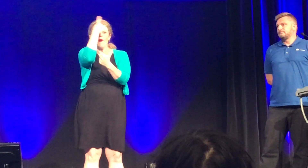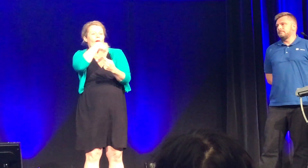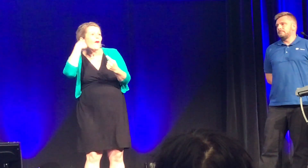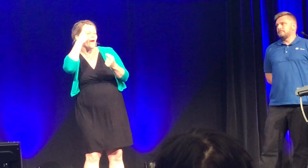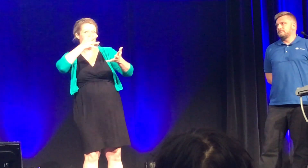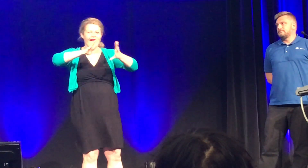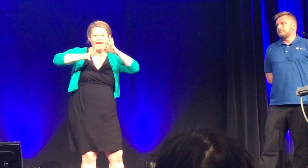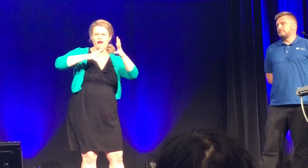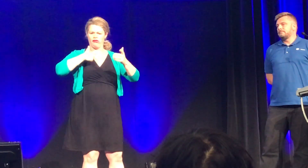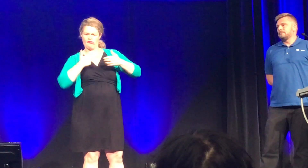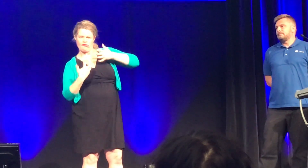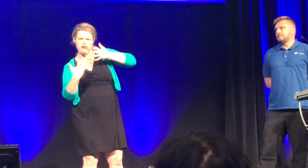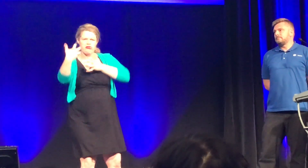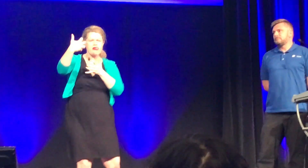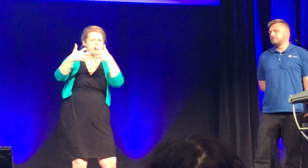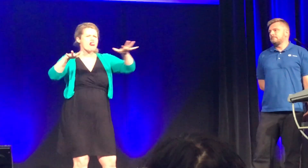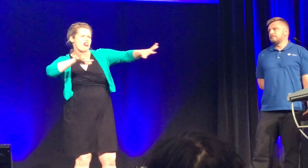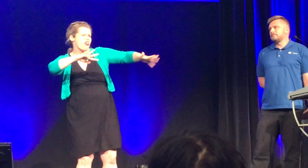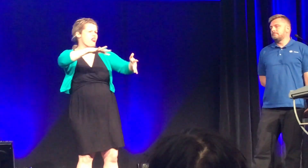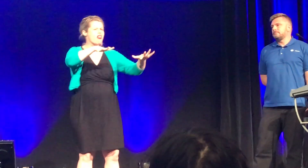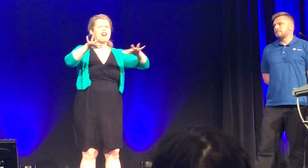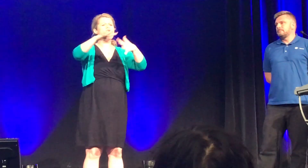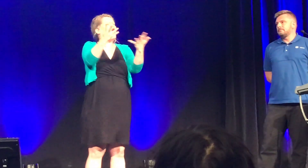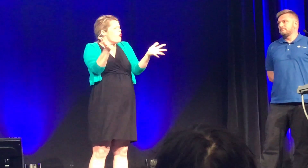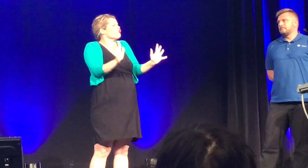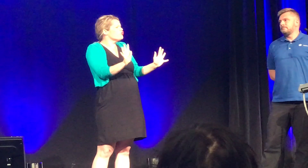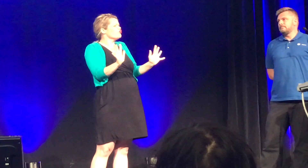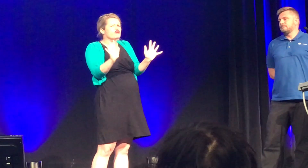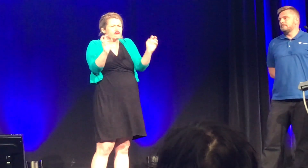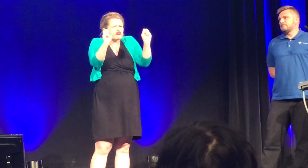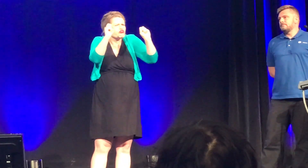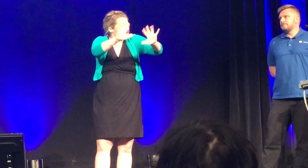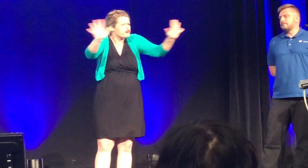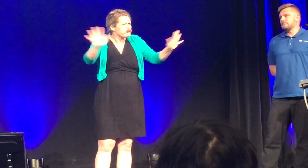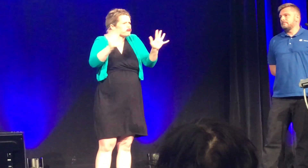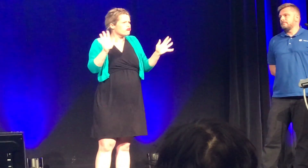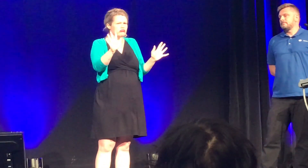it enhances the experience in their learning for the deaf children.